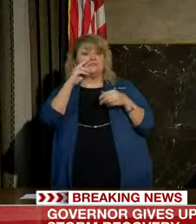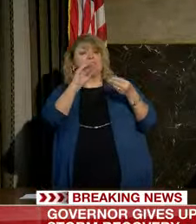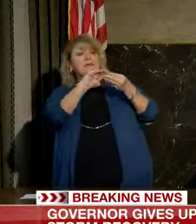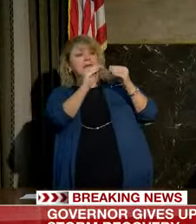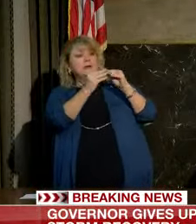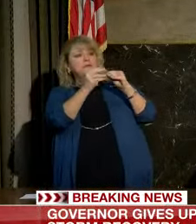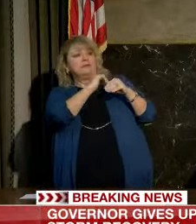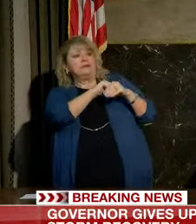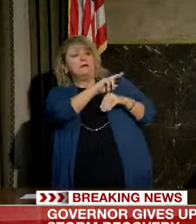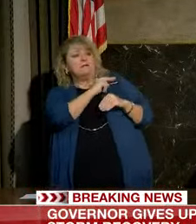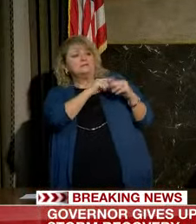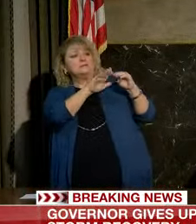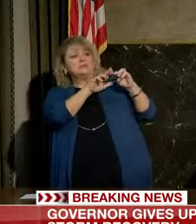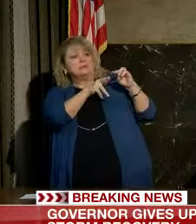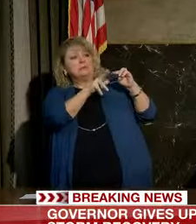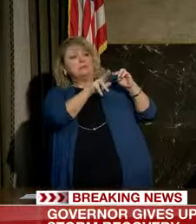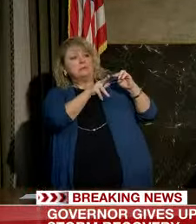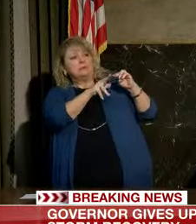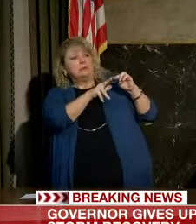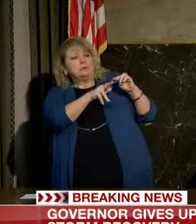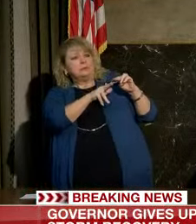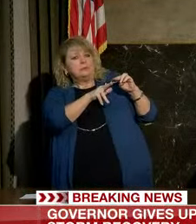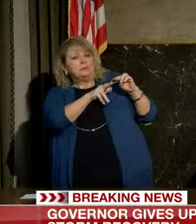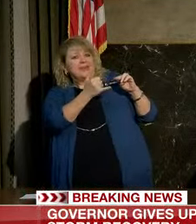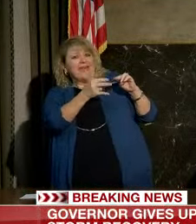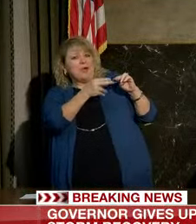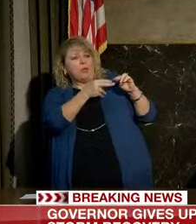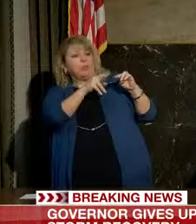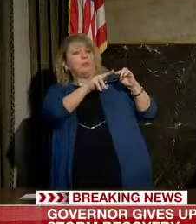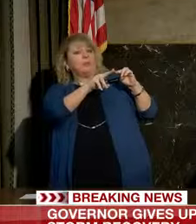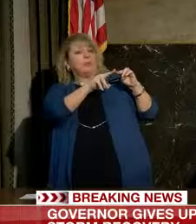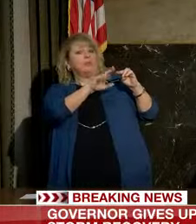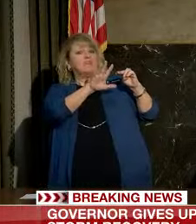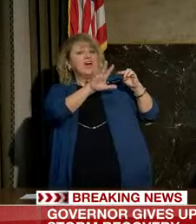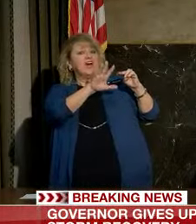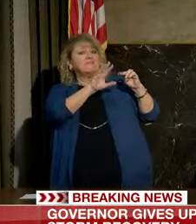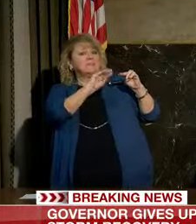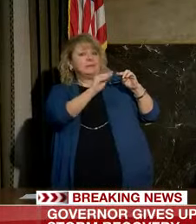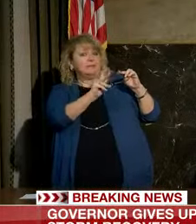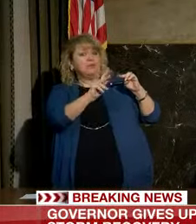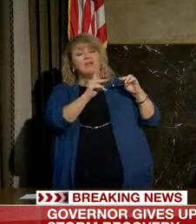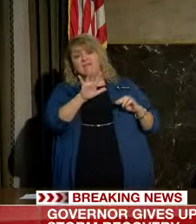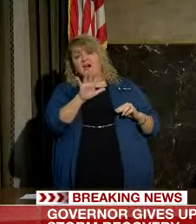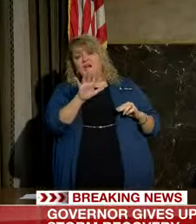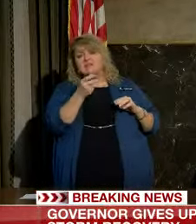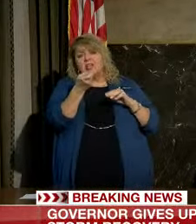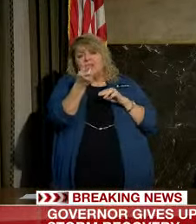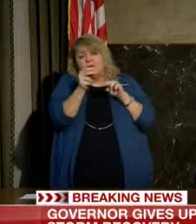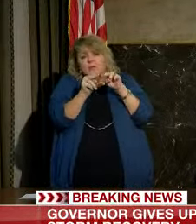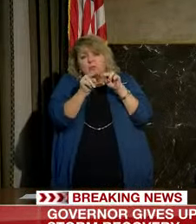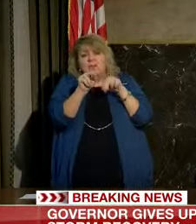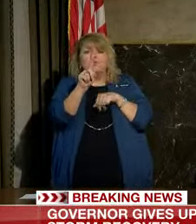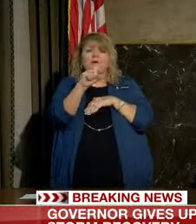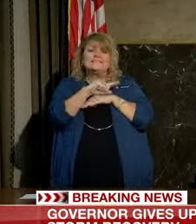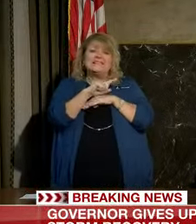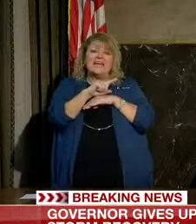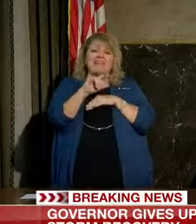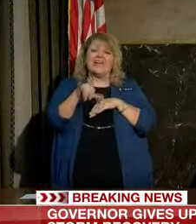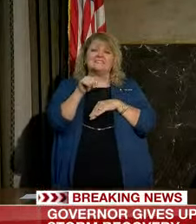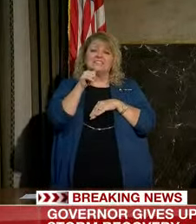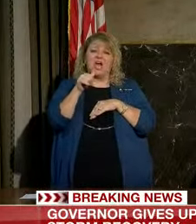number of individuals hospitalized, although it's a relatively small increase of 5, and one day does not a